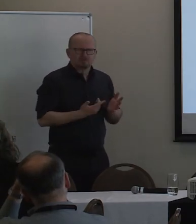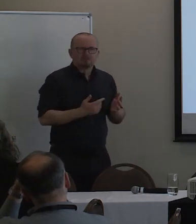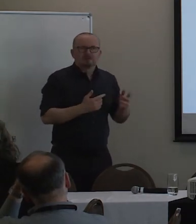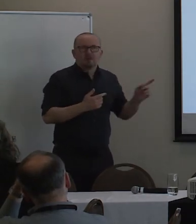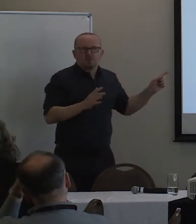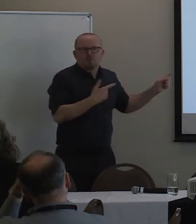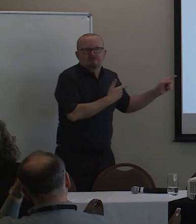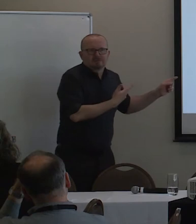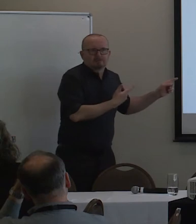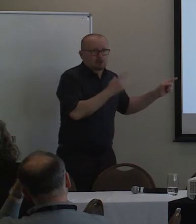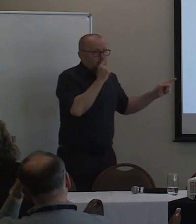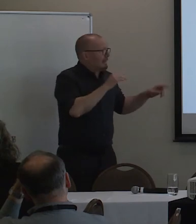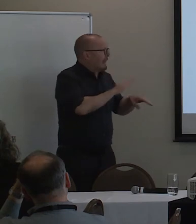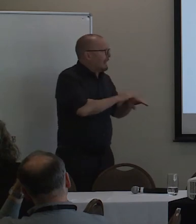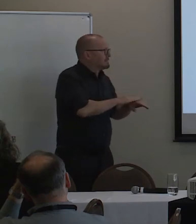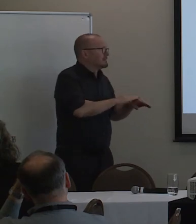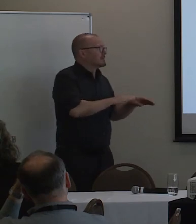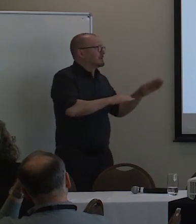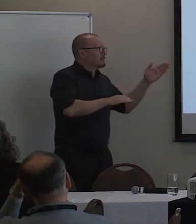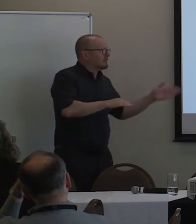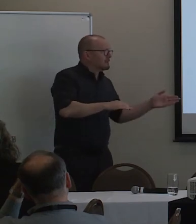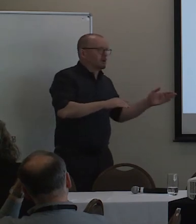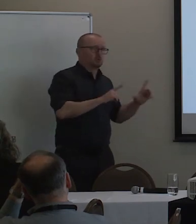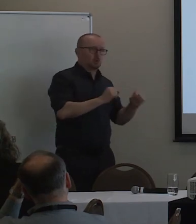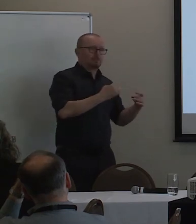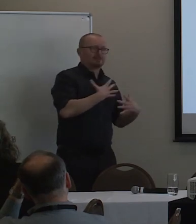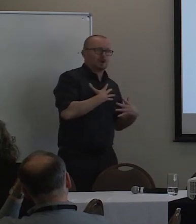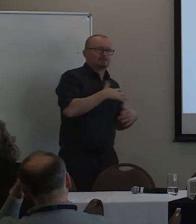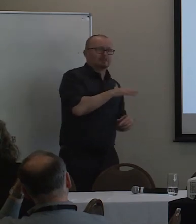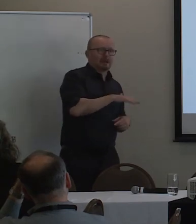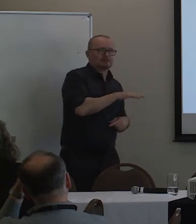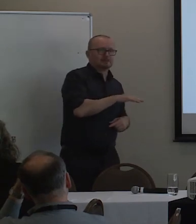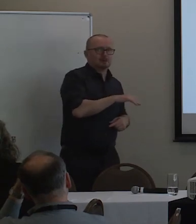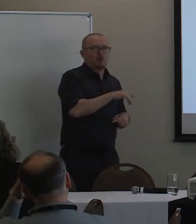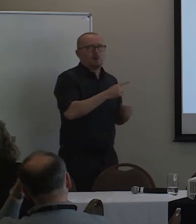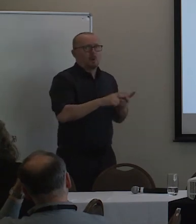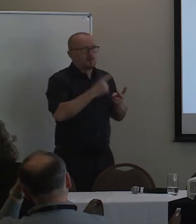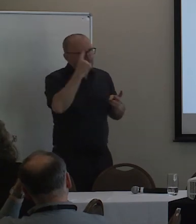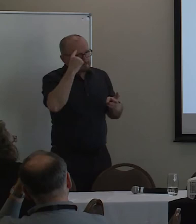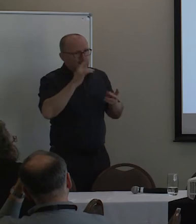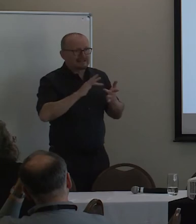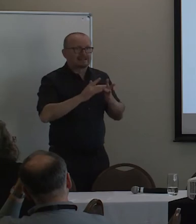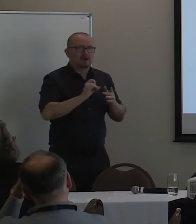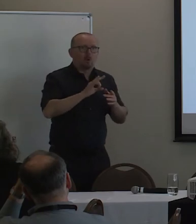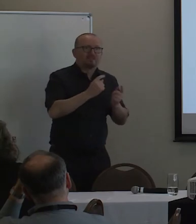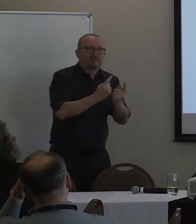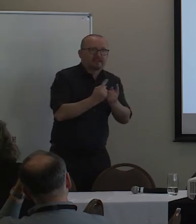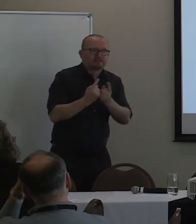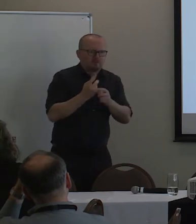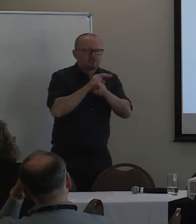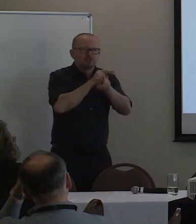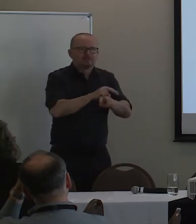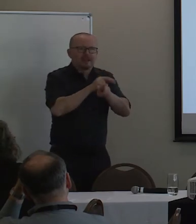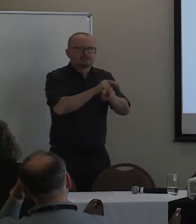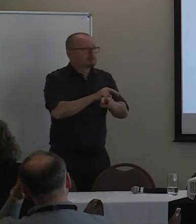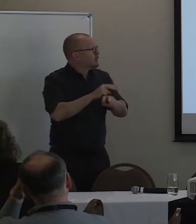left, do-it-yourself space, but also when we think about Internet of Things in terms of surveillance, then it can